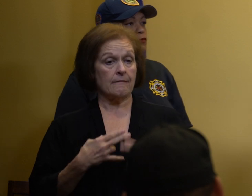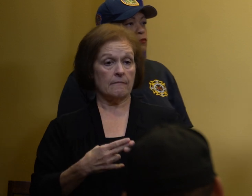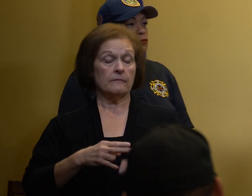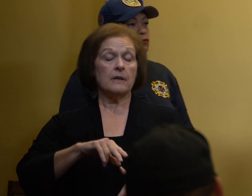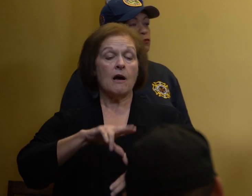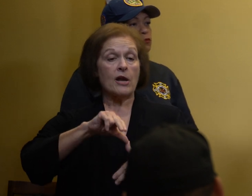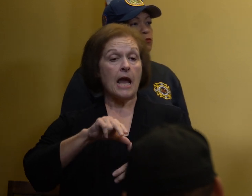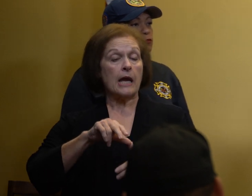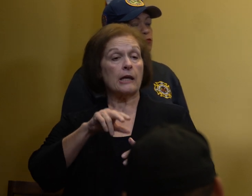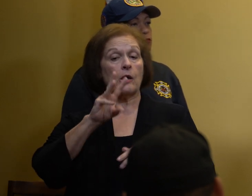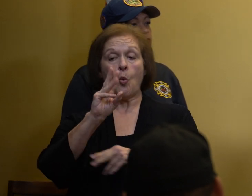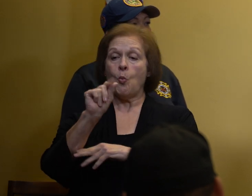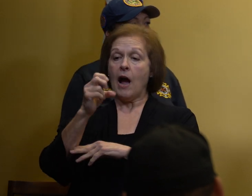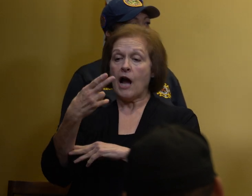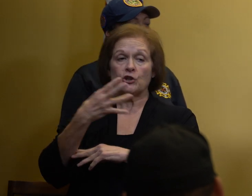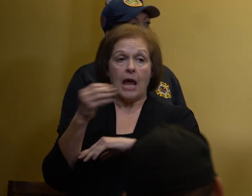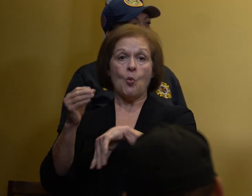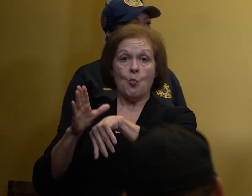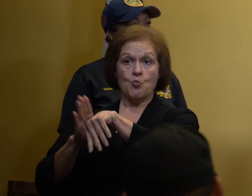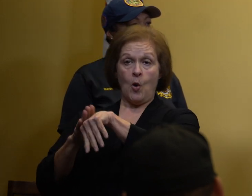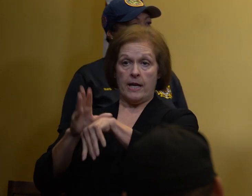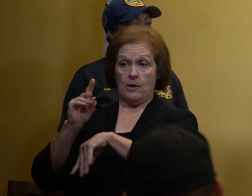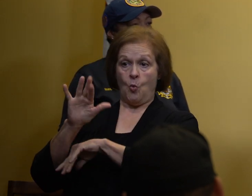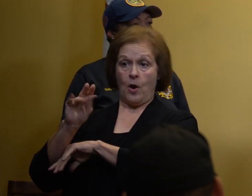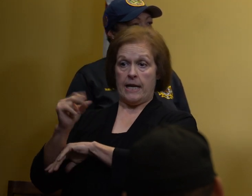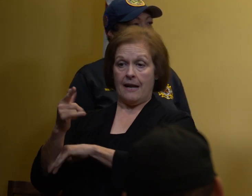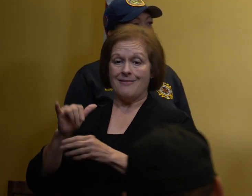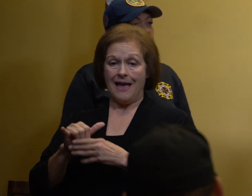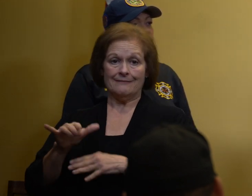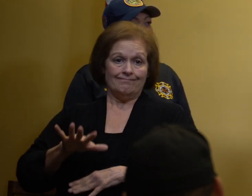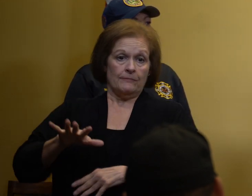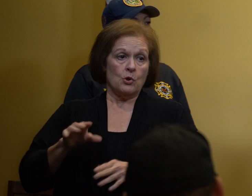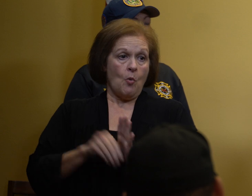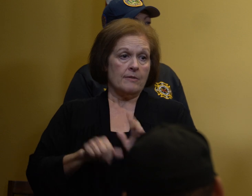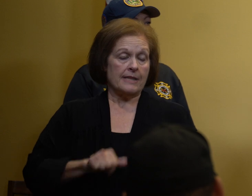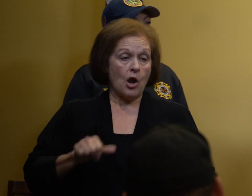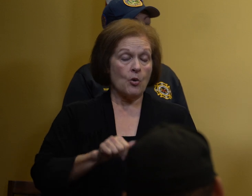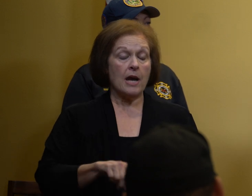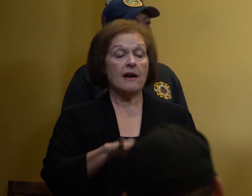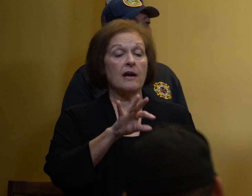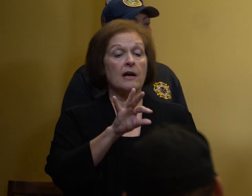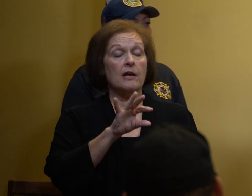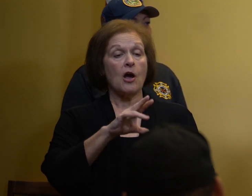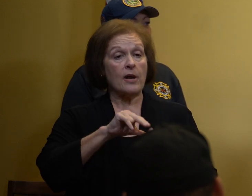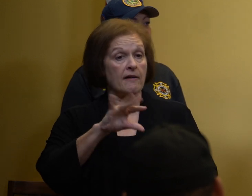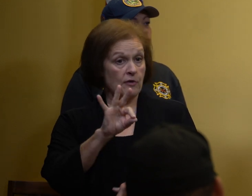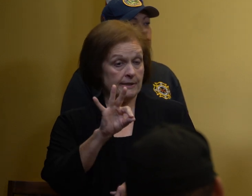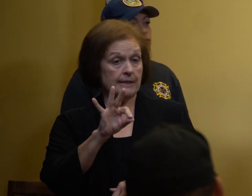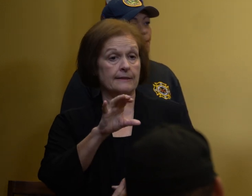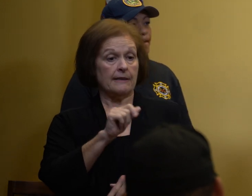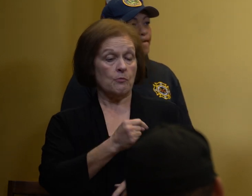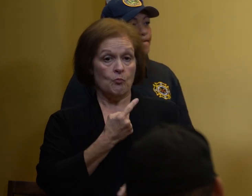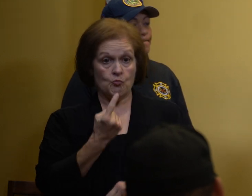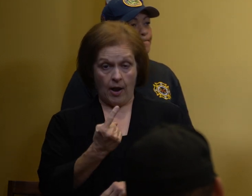a tropical storm warning, and that remains in effect over the New Orleans area. Francine is a Category 1 hurricane.